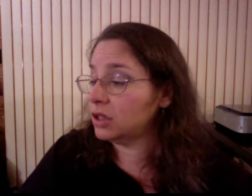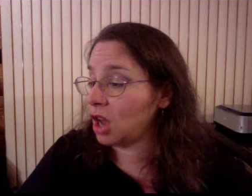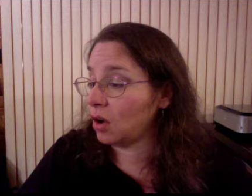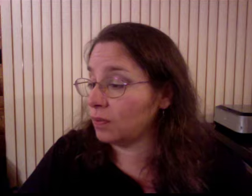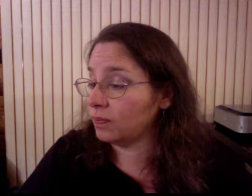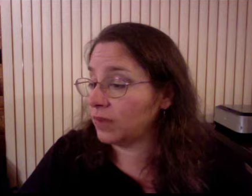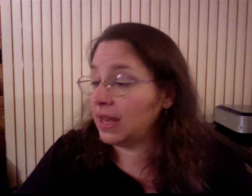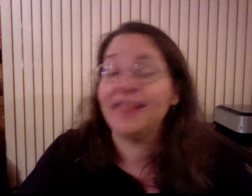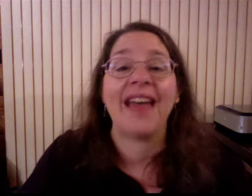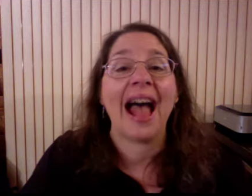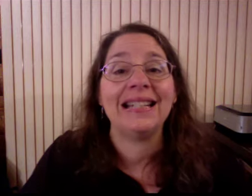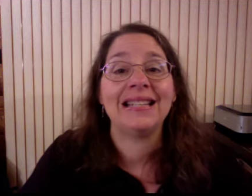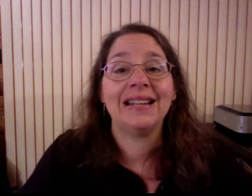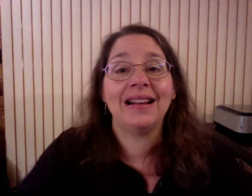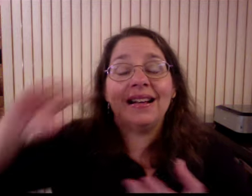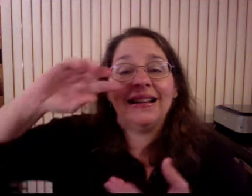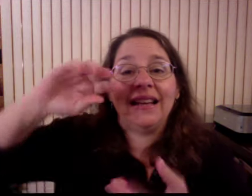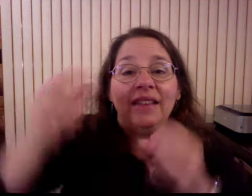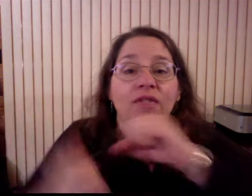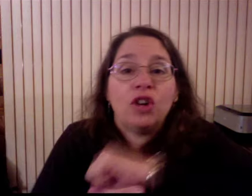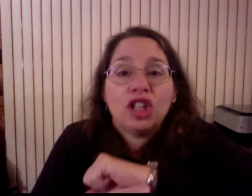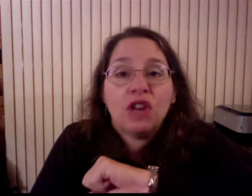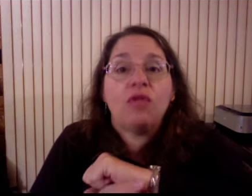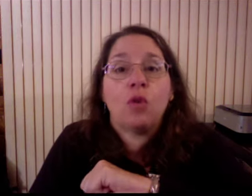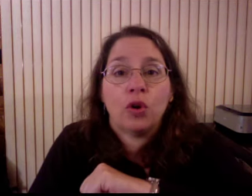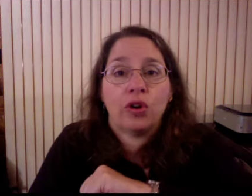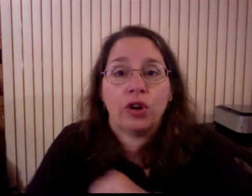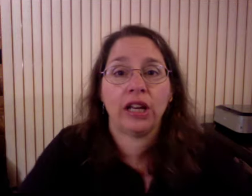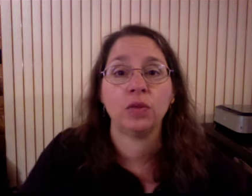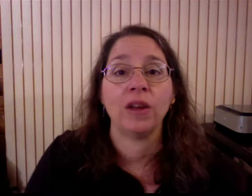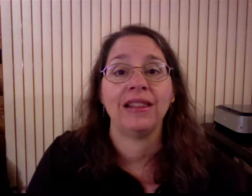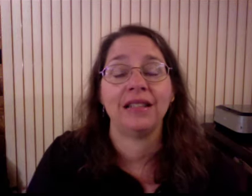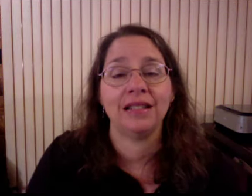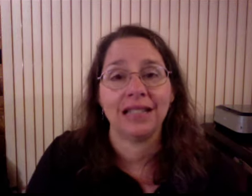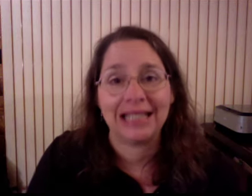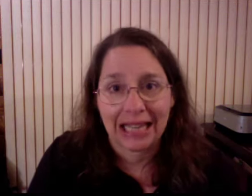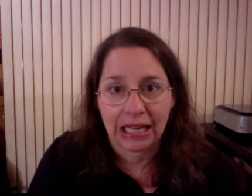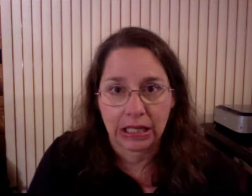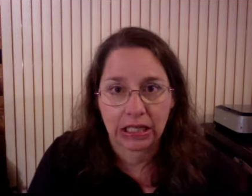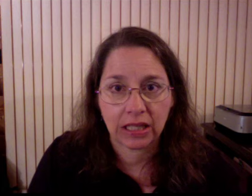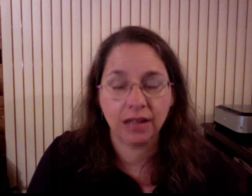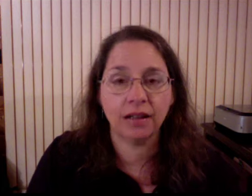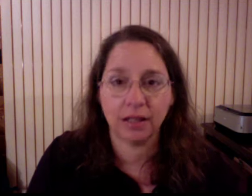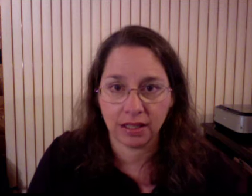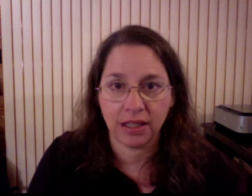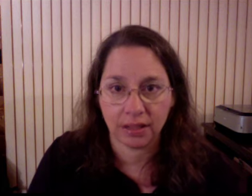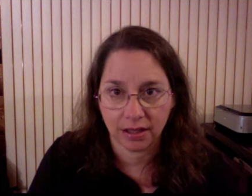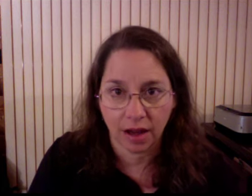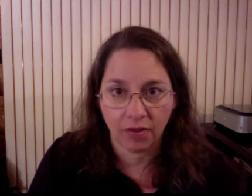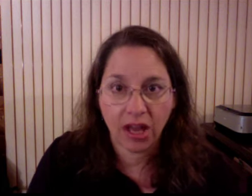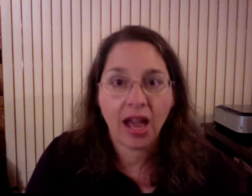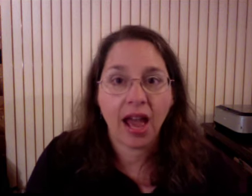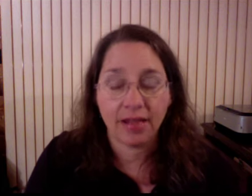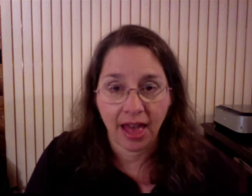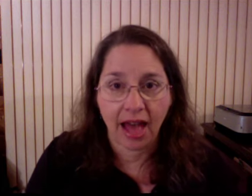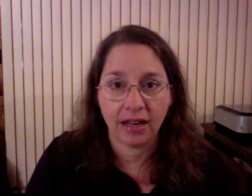So that inversion of order is what the disease consists of, and that is